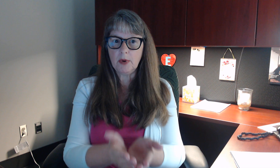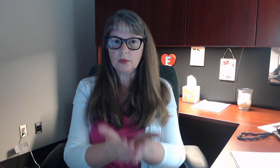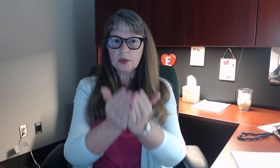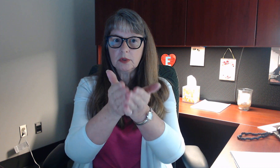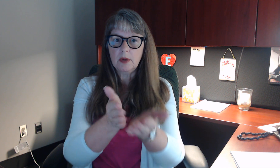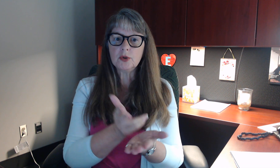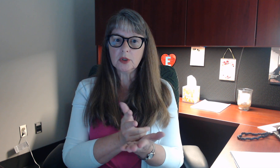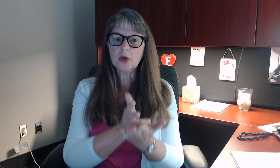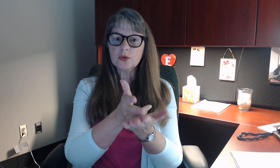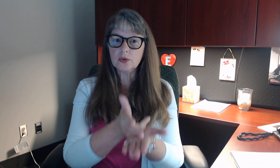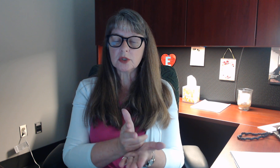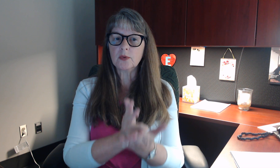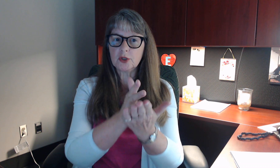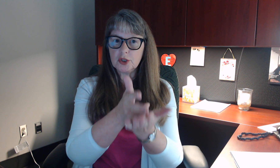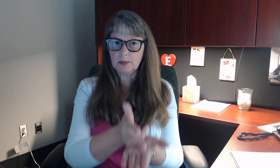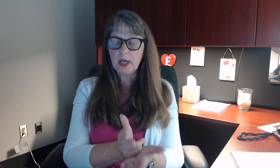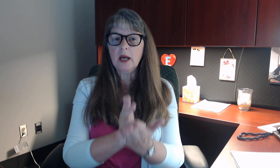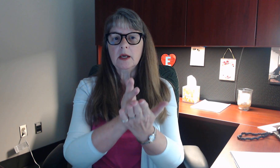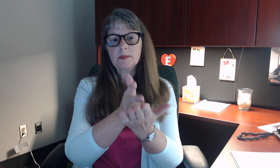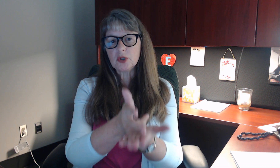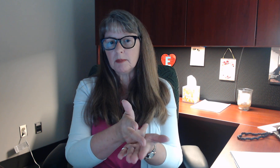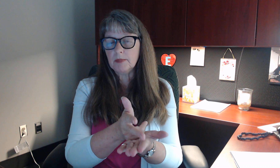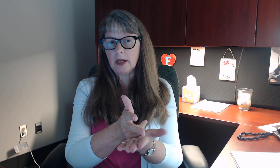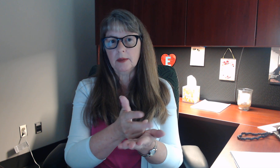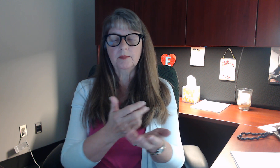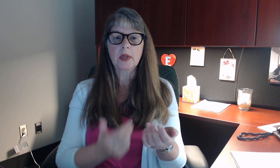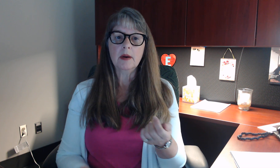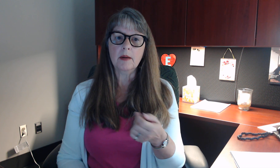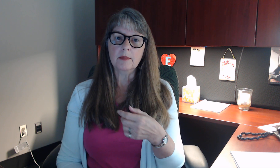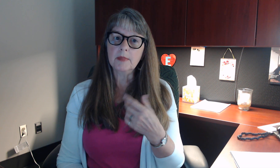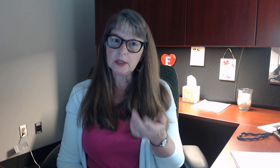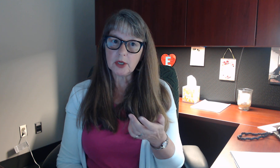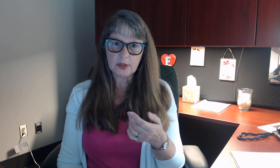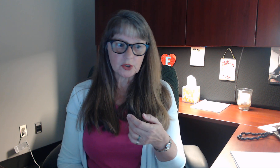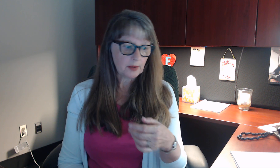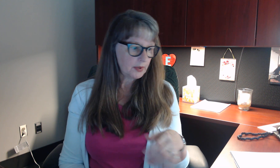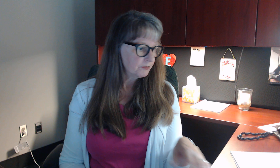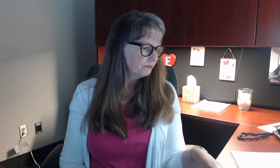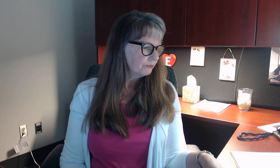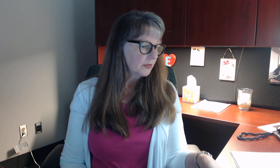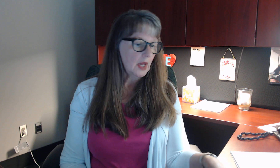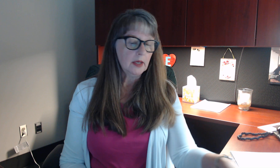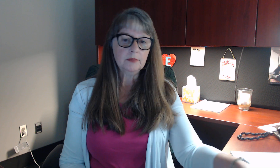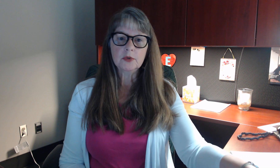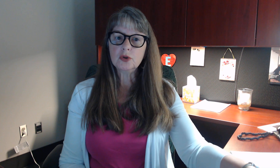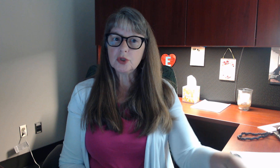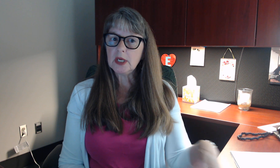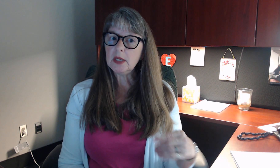boat. But you can also do this for a ship, especially a military ship. To cheat, we've